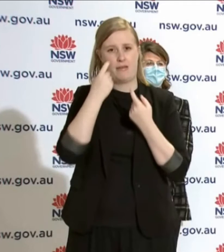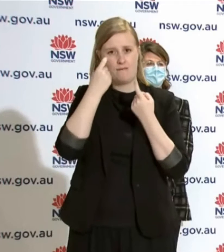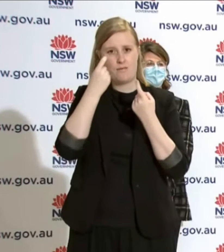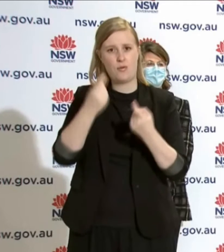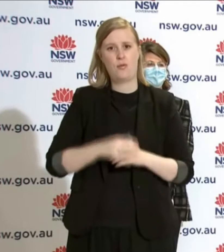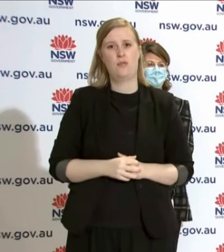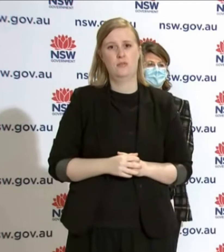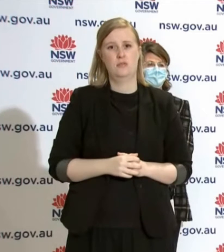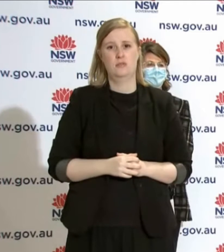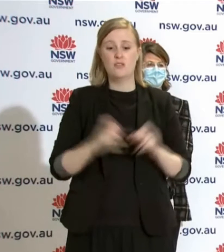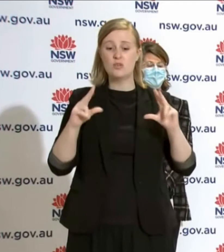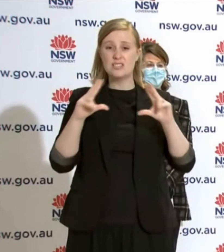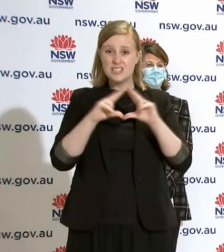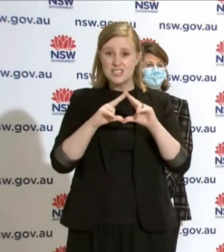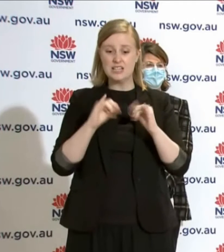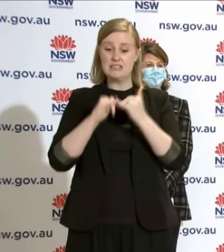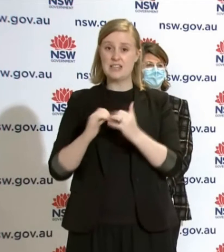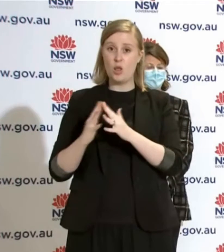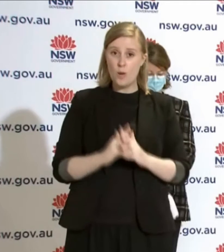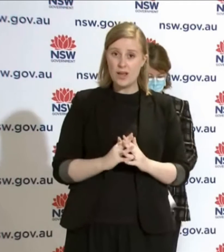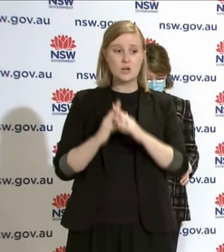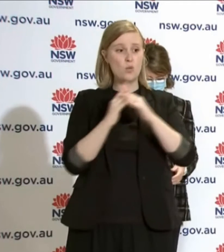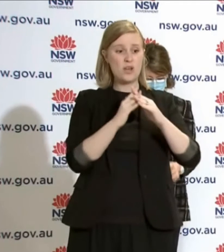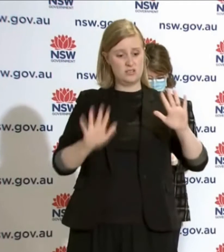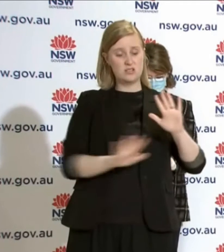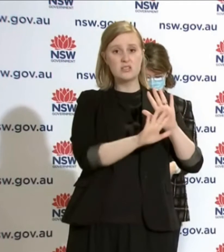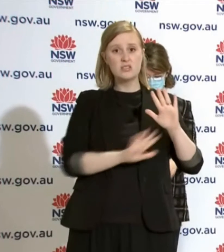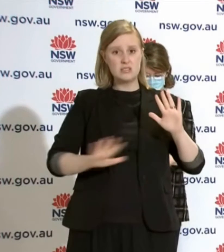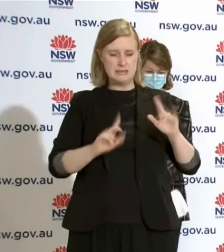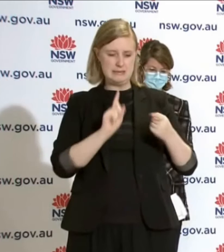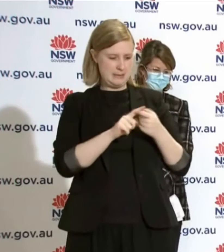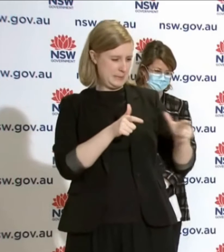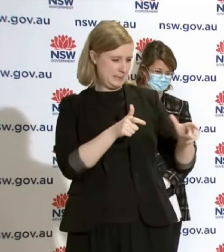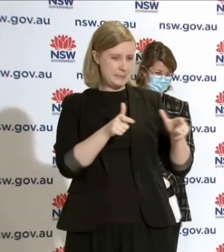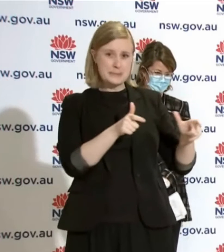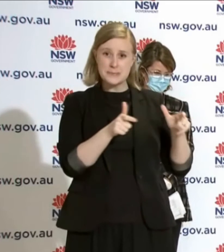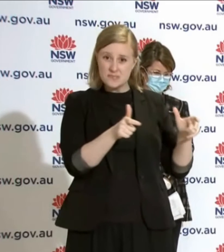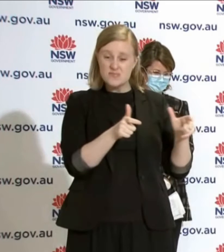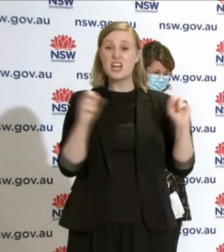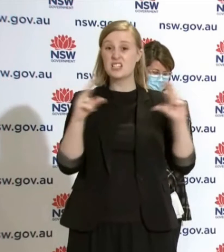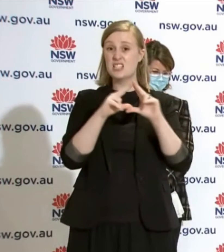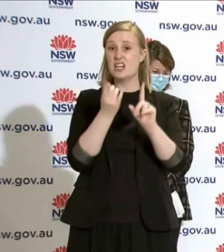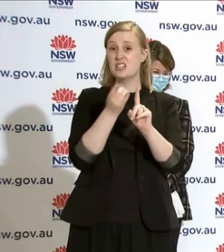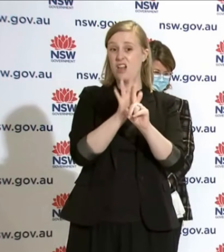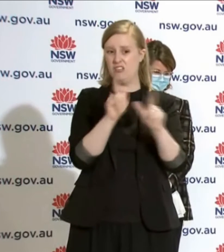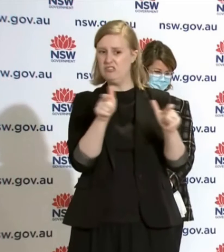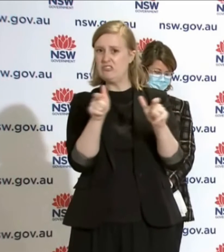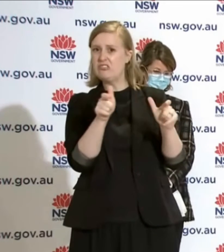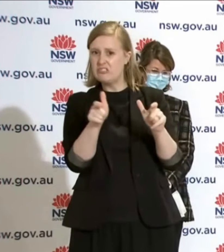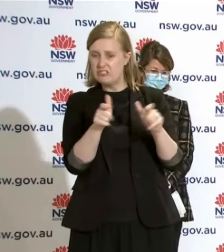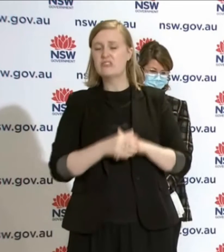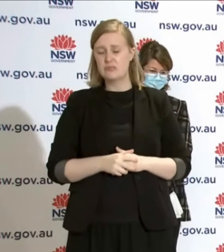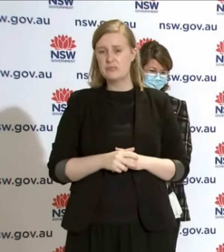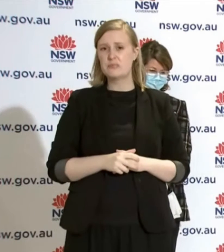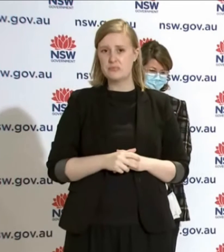Sydney and Sydney. We are seeing some cases in Sydney and also the Western Sydney local health